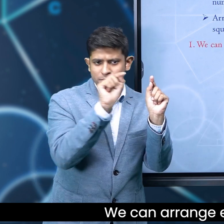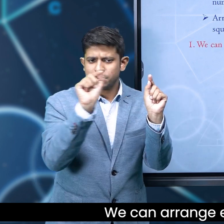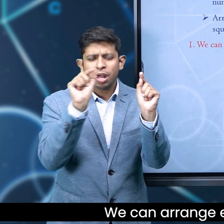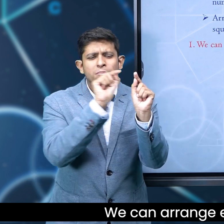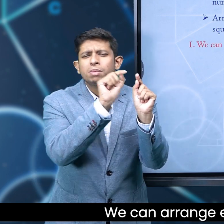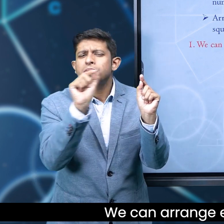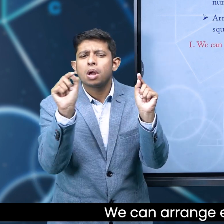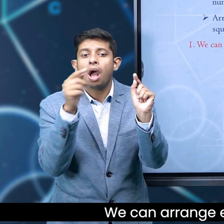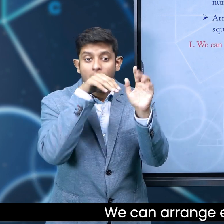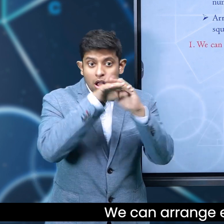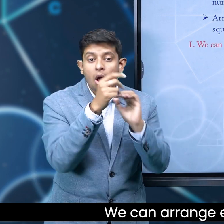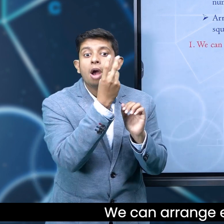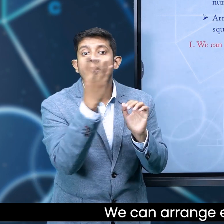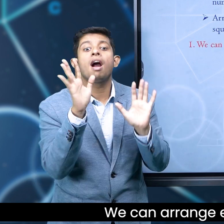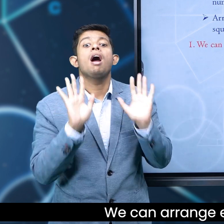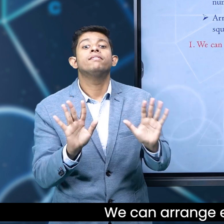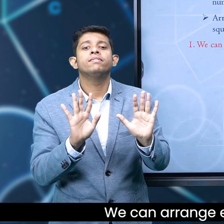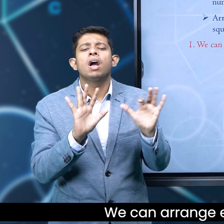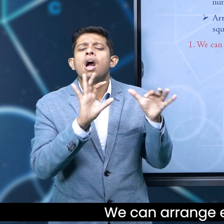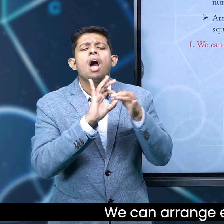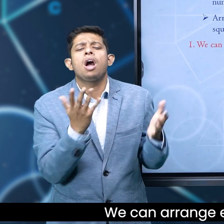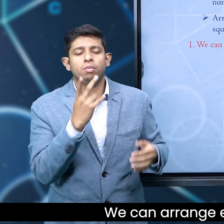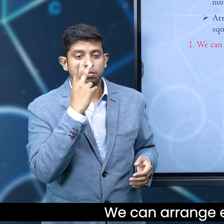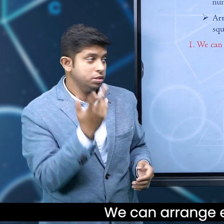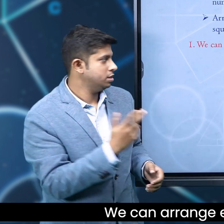every number using dots in a line.